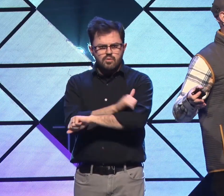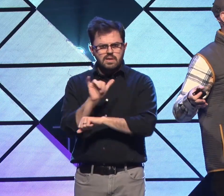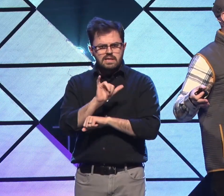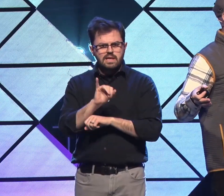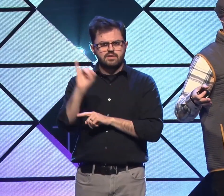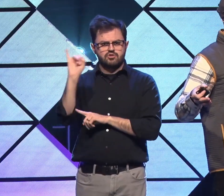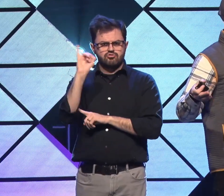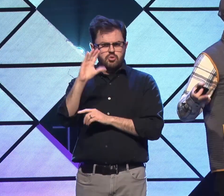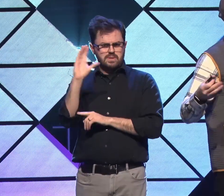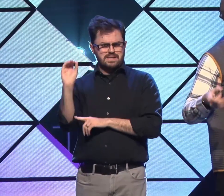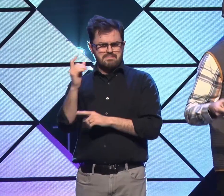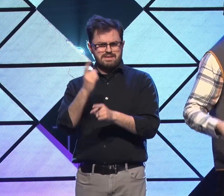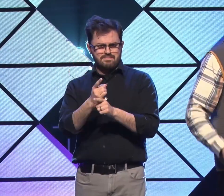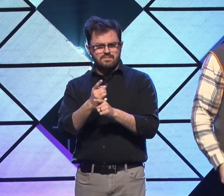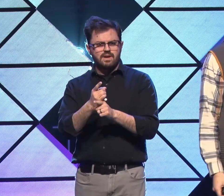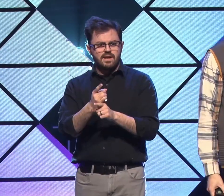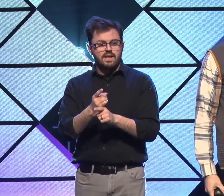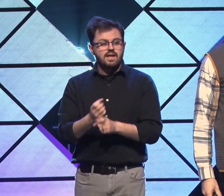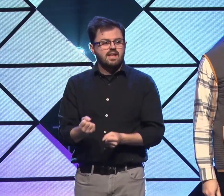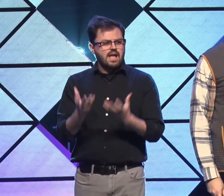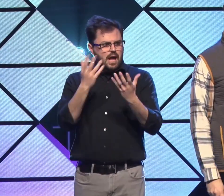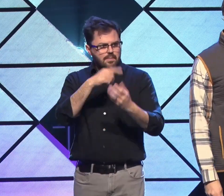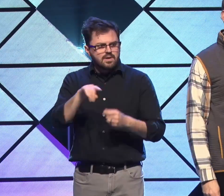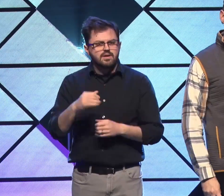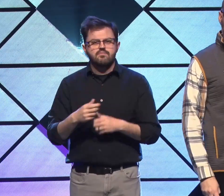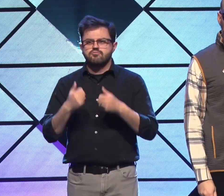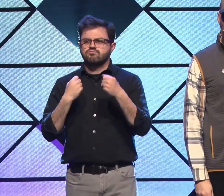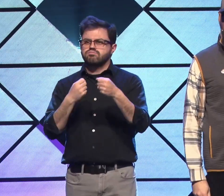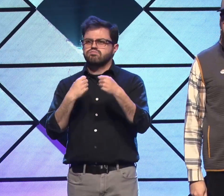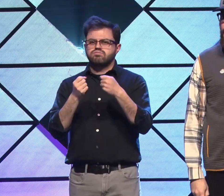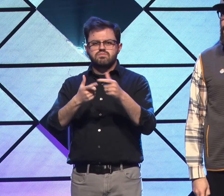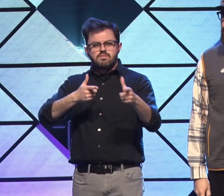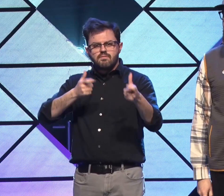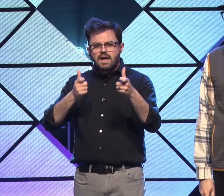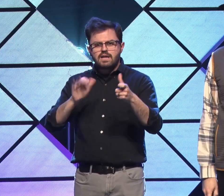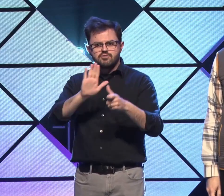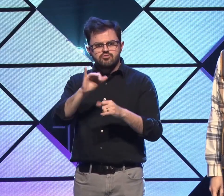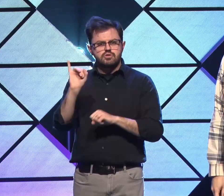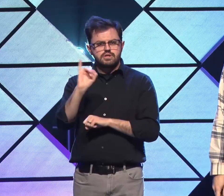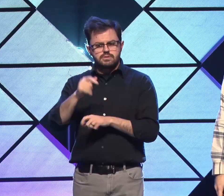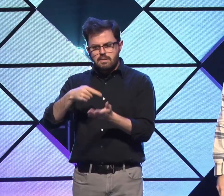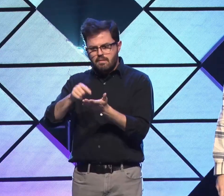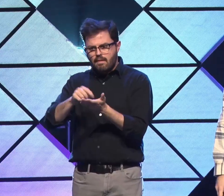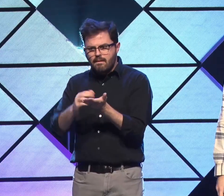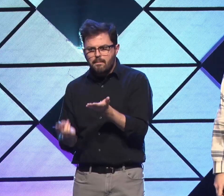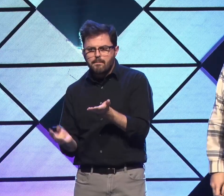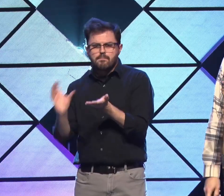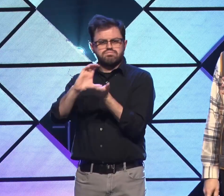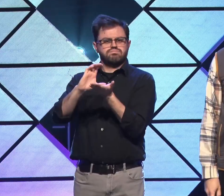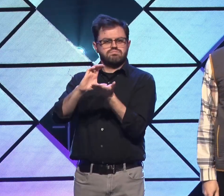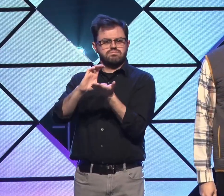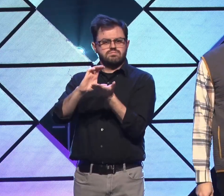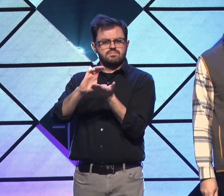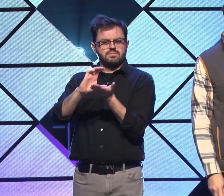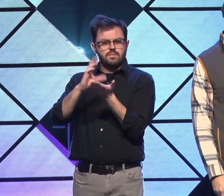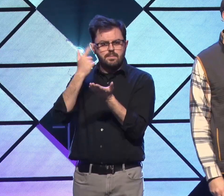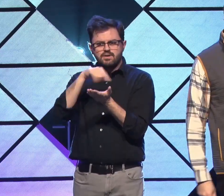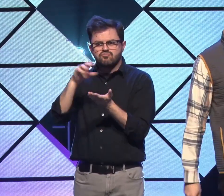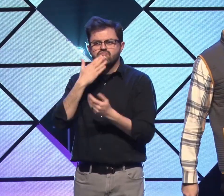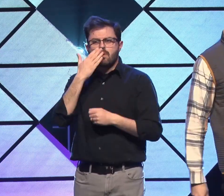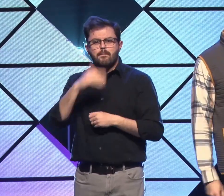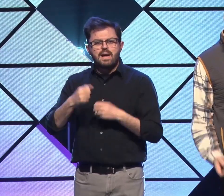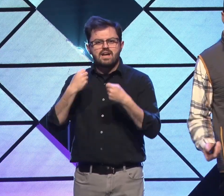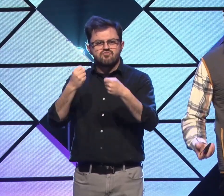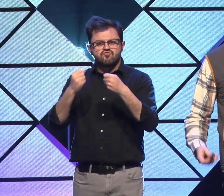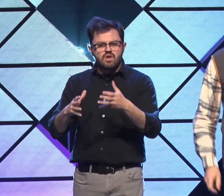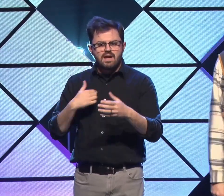company, right? How many of you, your insurance rates ever gone up because of your poor driving, right? I said poor driving later in the conversation. You raised